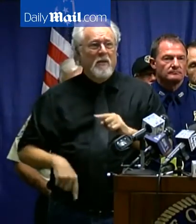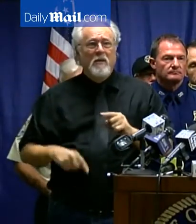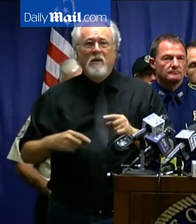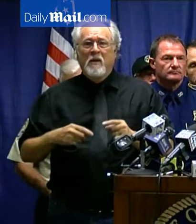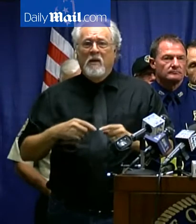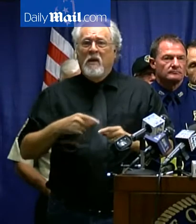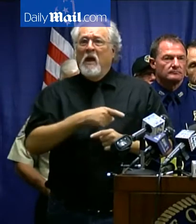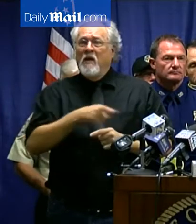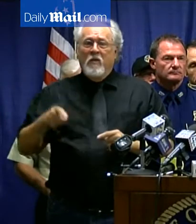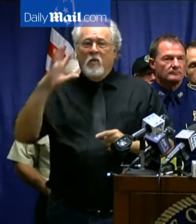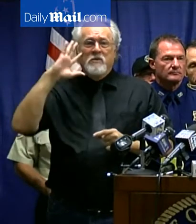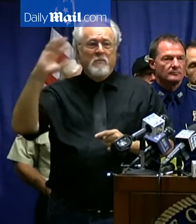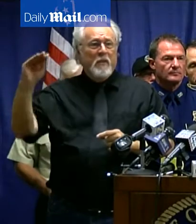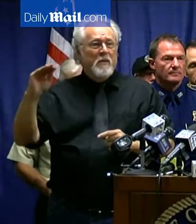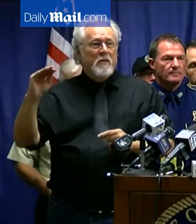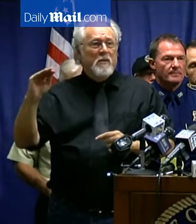That these men,